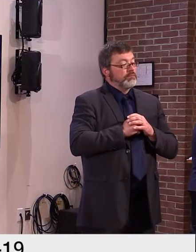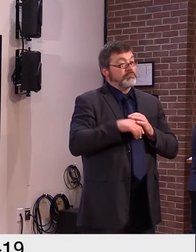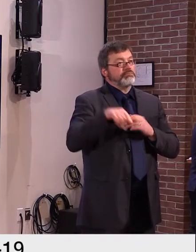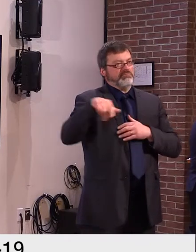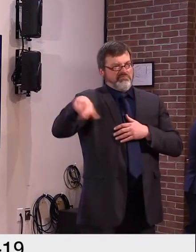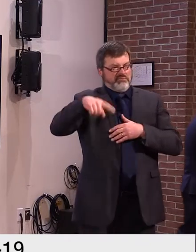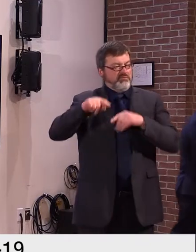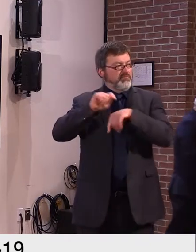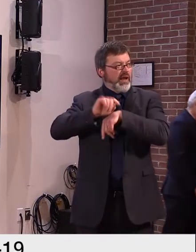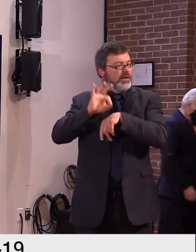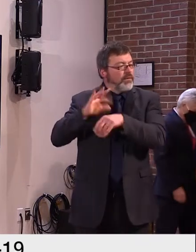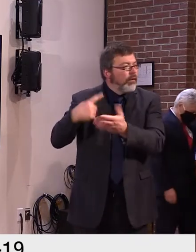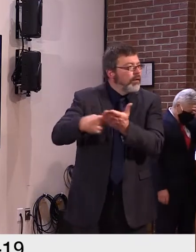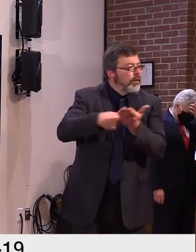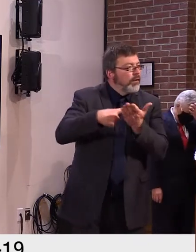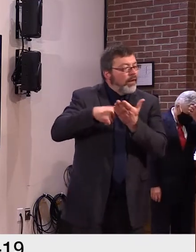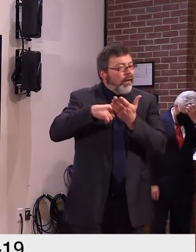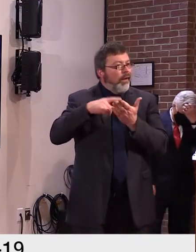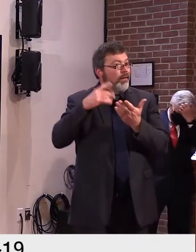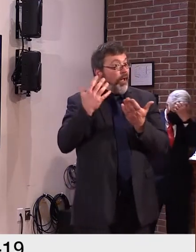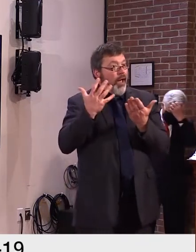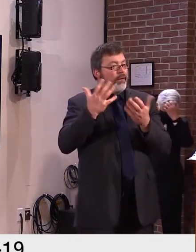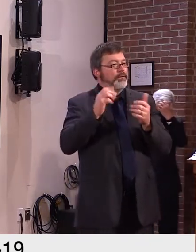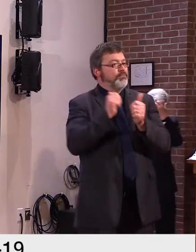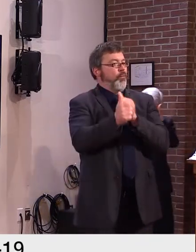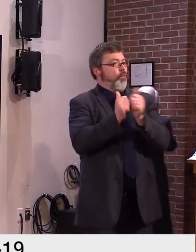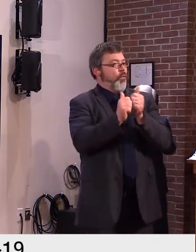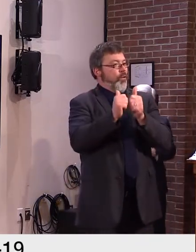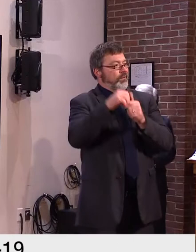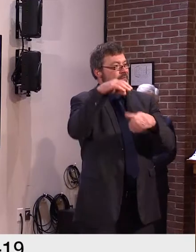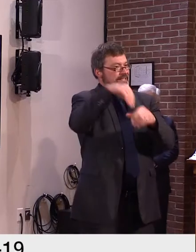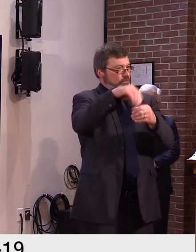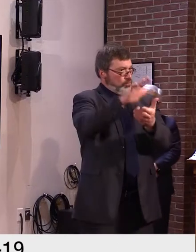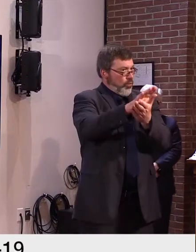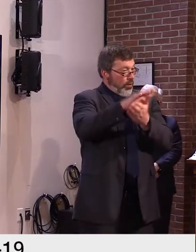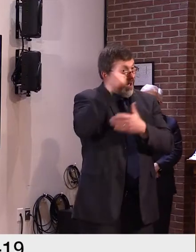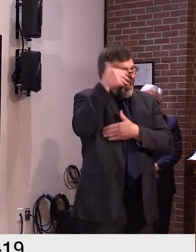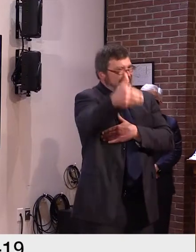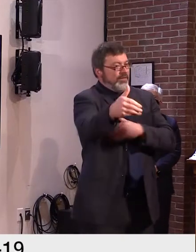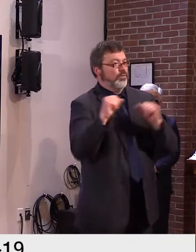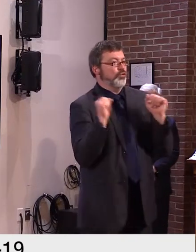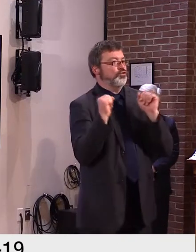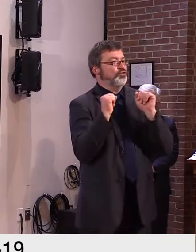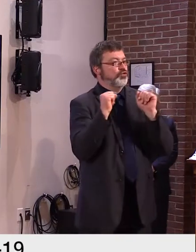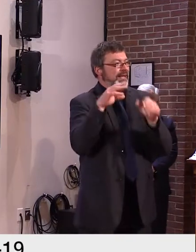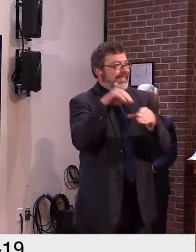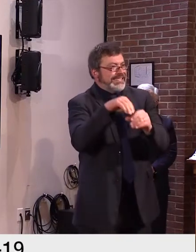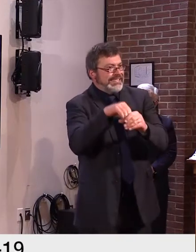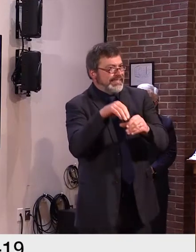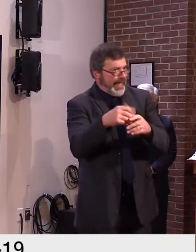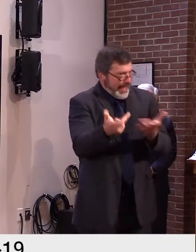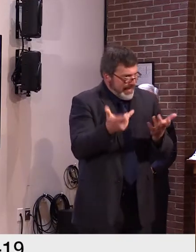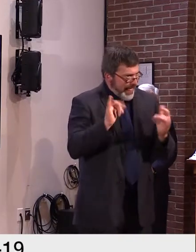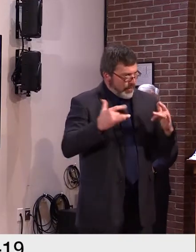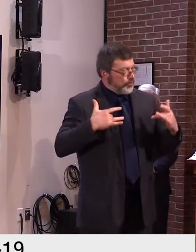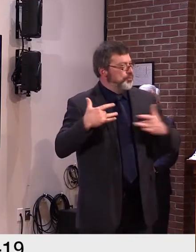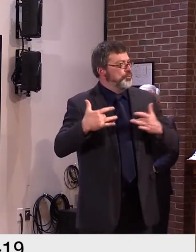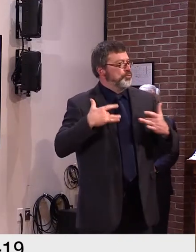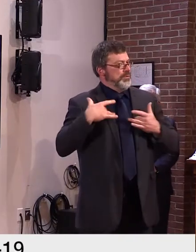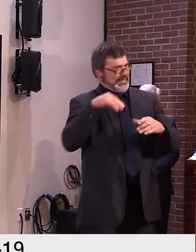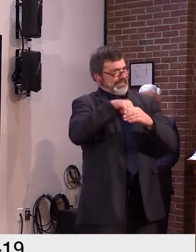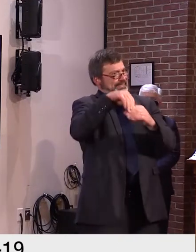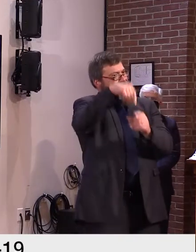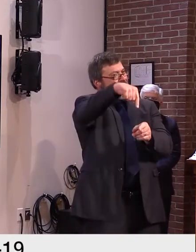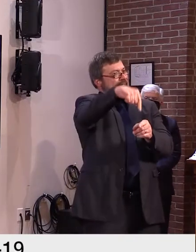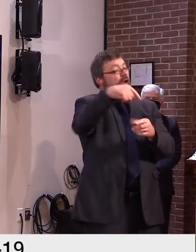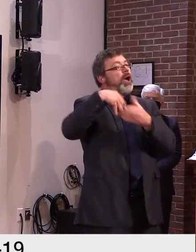indoors, so the considerations are more complex and perhaps more problematic than the fall sports. Complexity of this work has